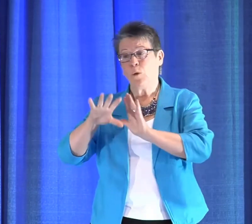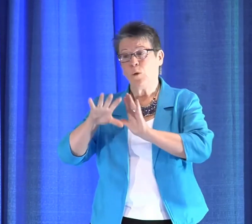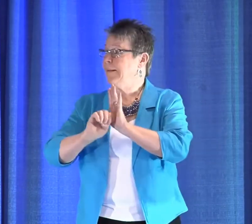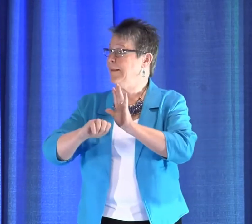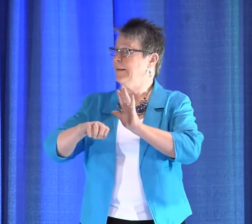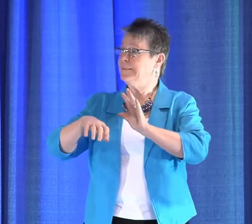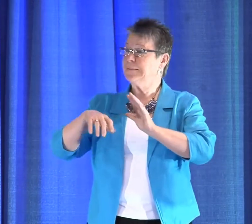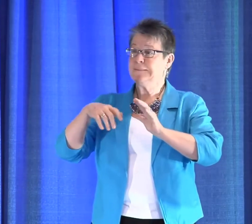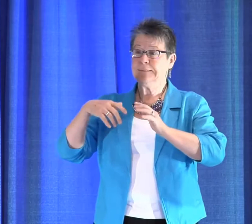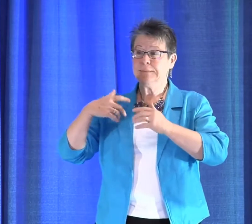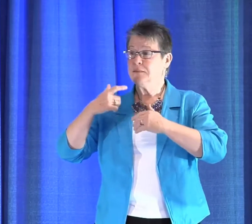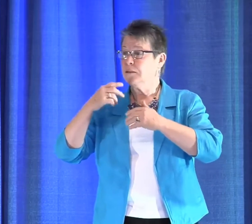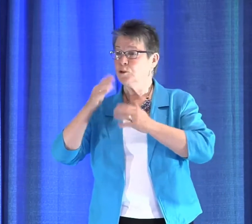Now, in the interpreting profession for the past